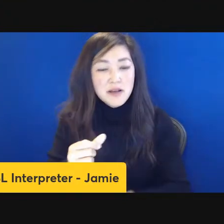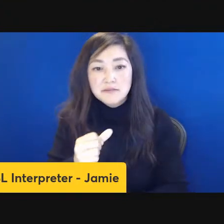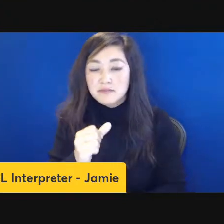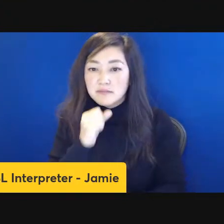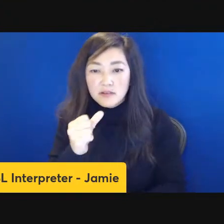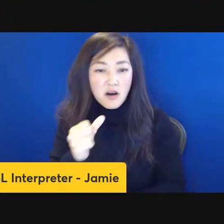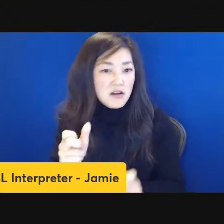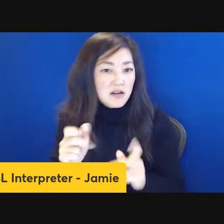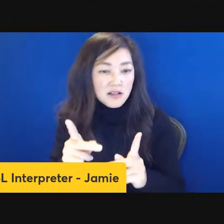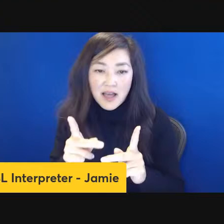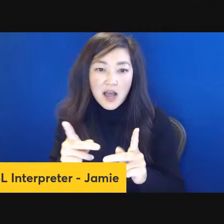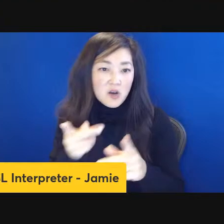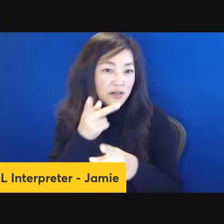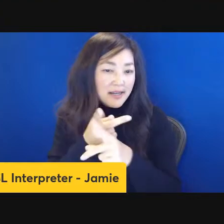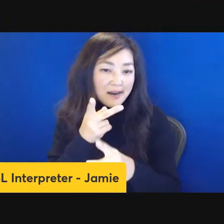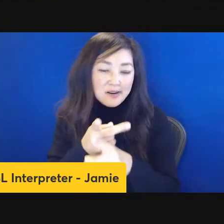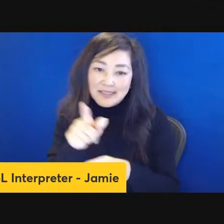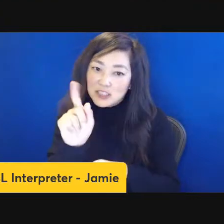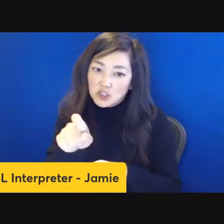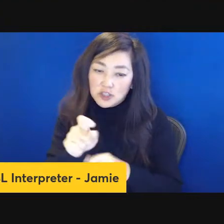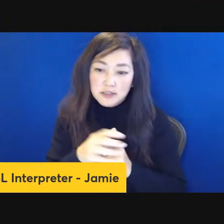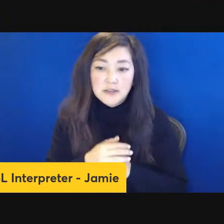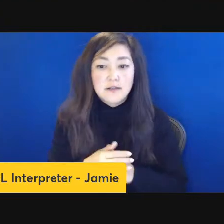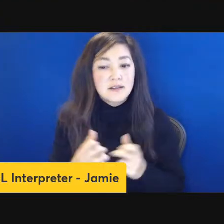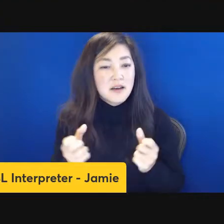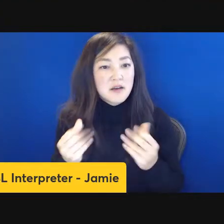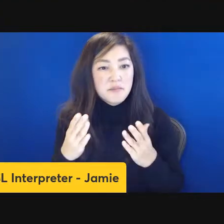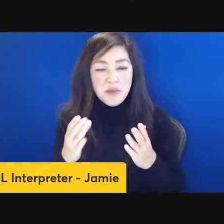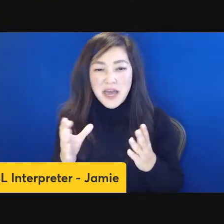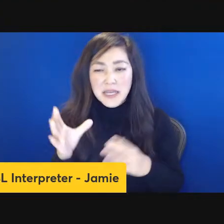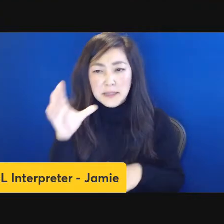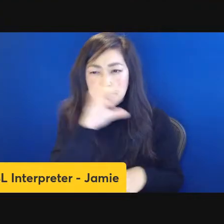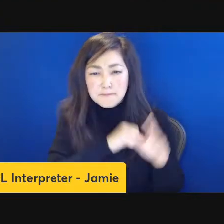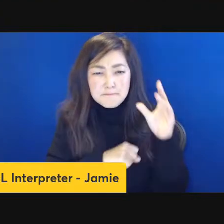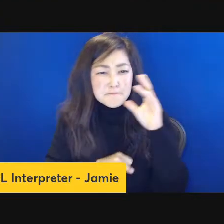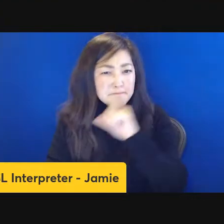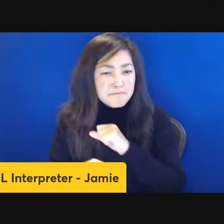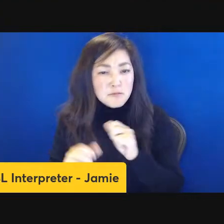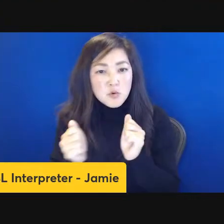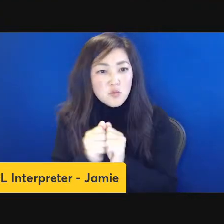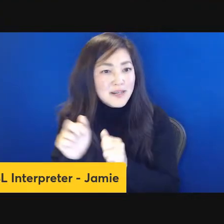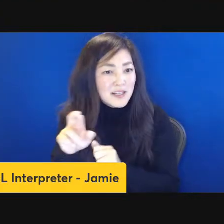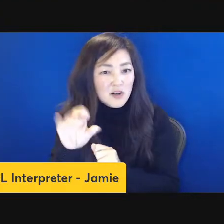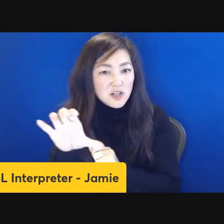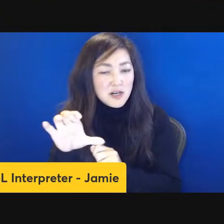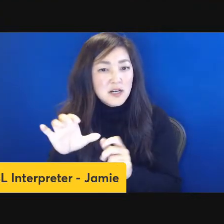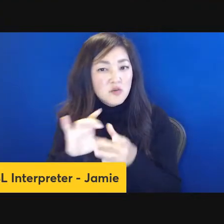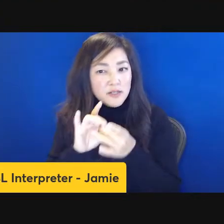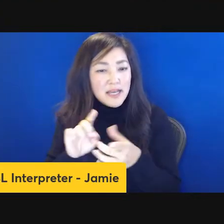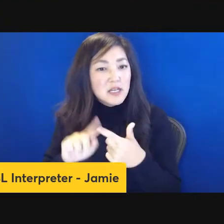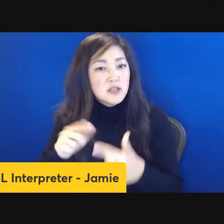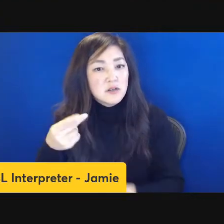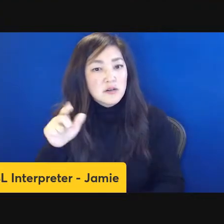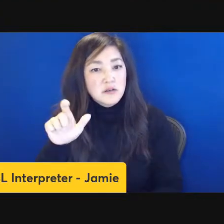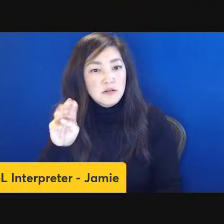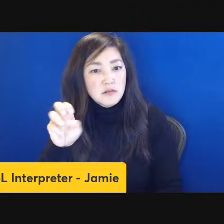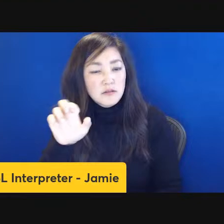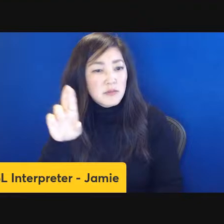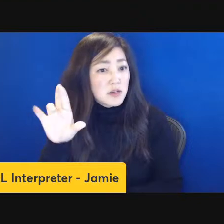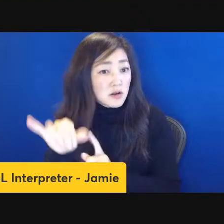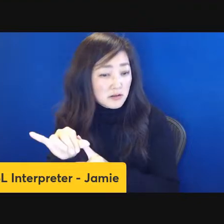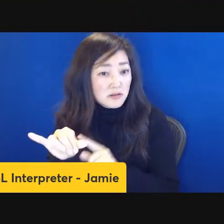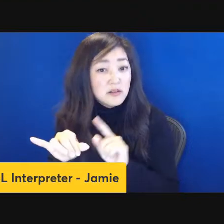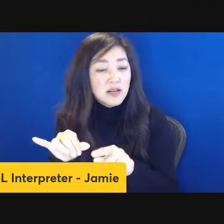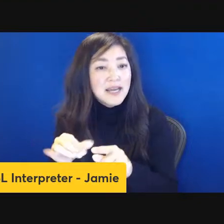need. There are many misconceptions about race adjustments and corrections within pulmonology. The